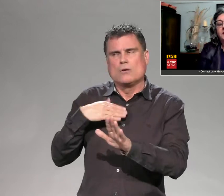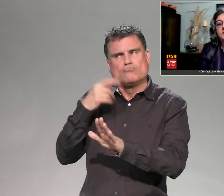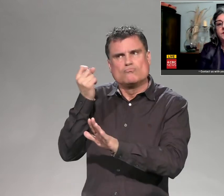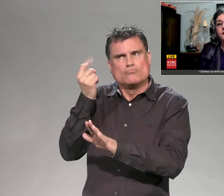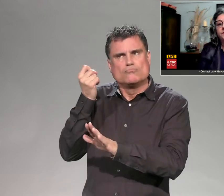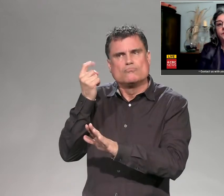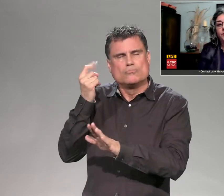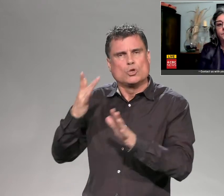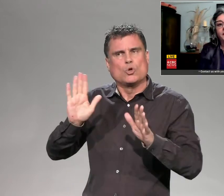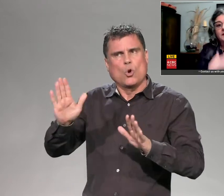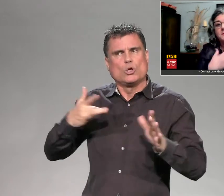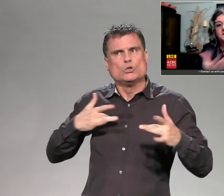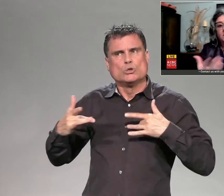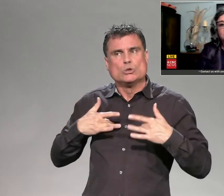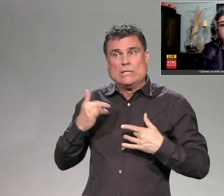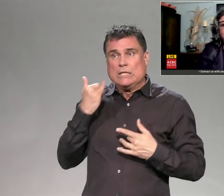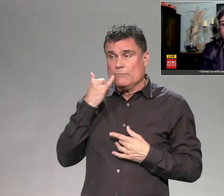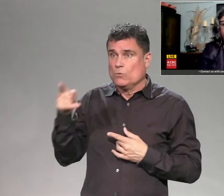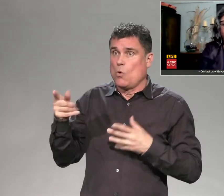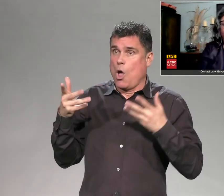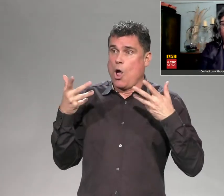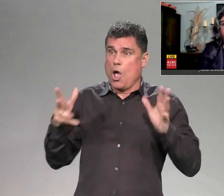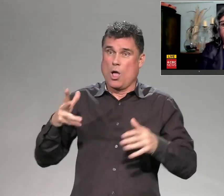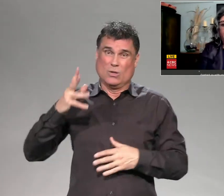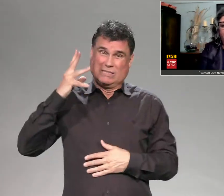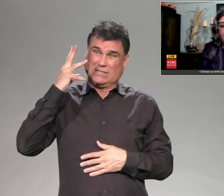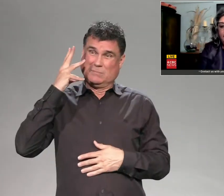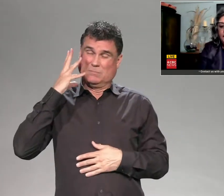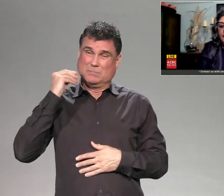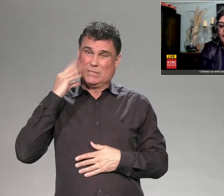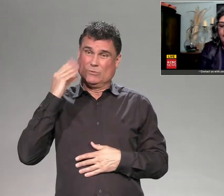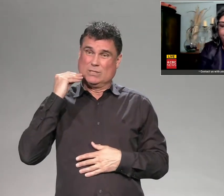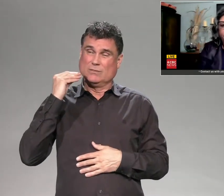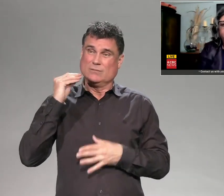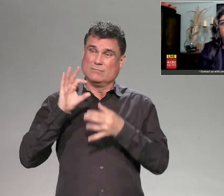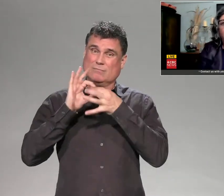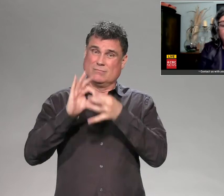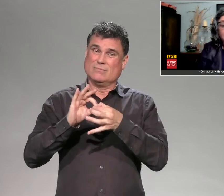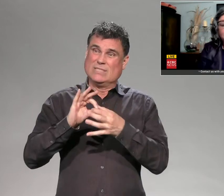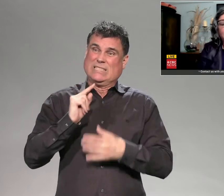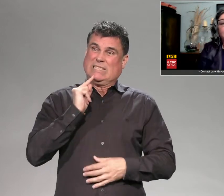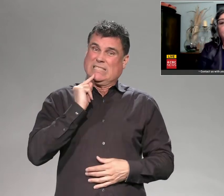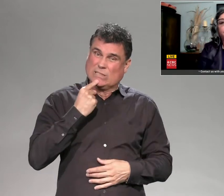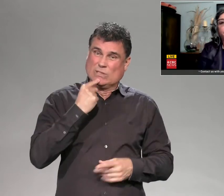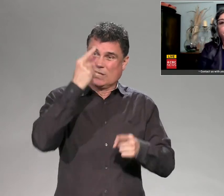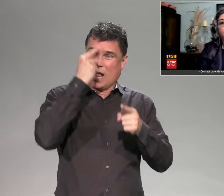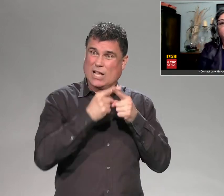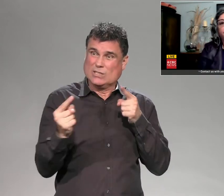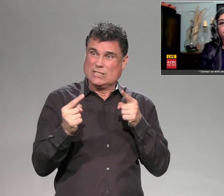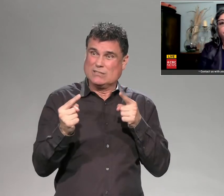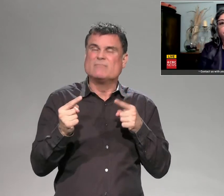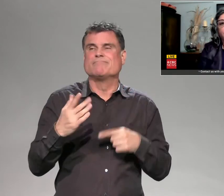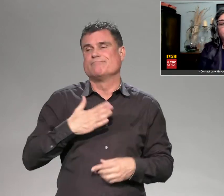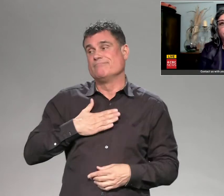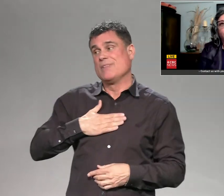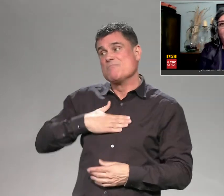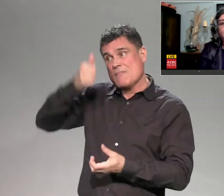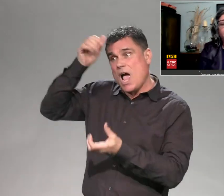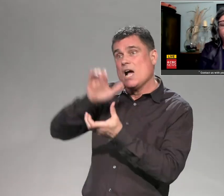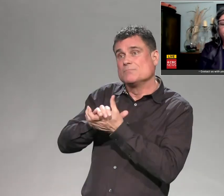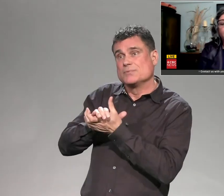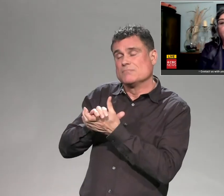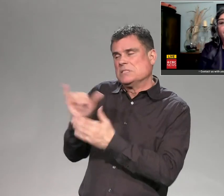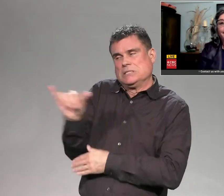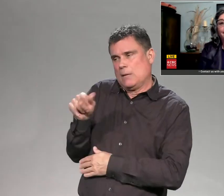extremely concerning for you. My husband's also a seafood allergy guy. But we've